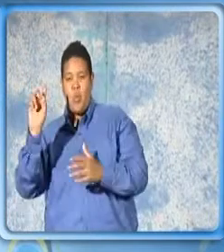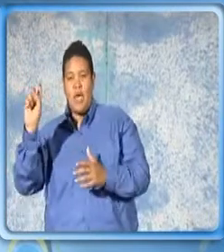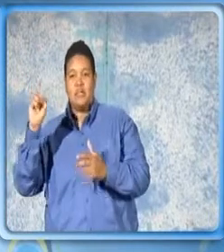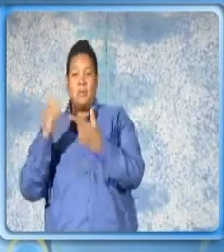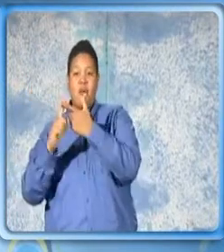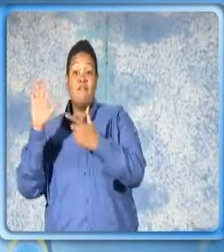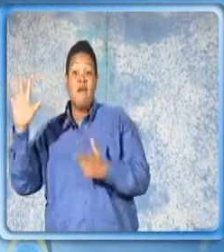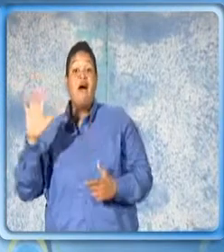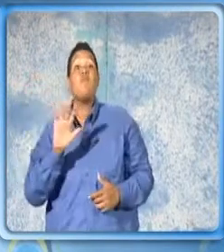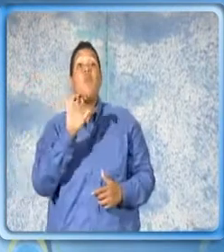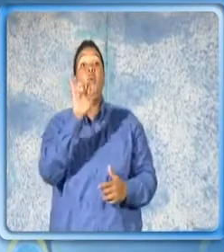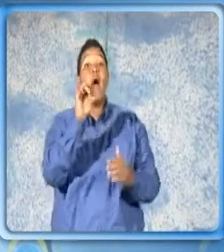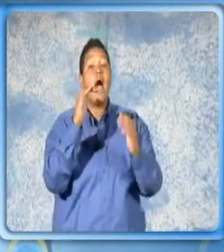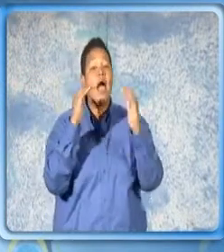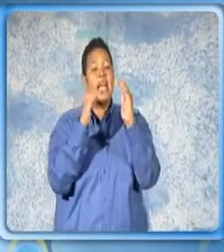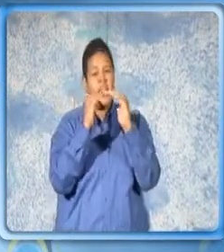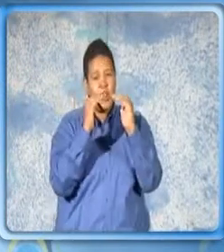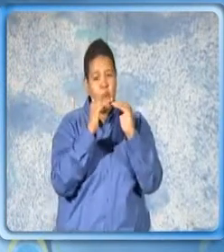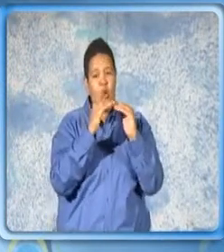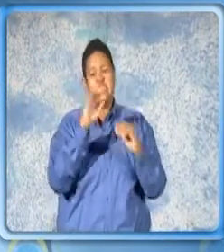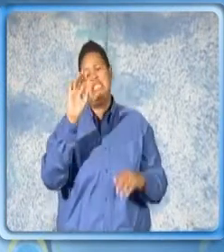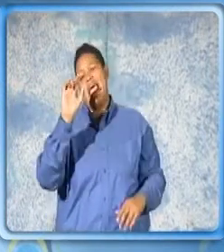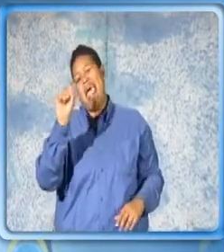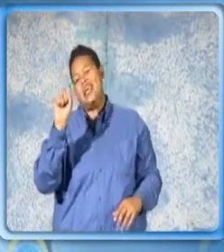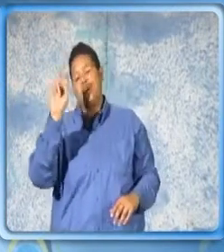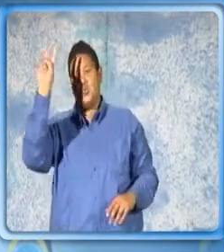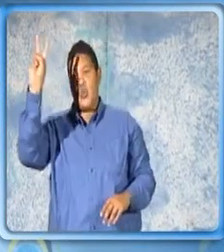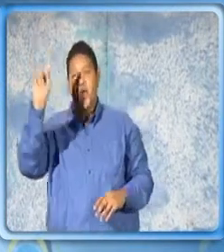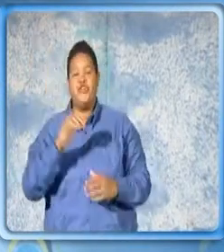7, or simply y equals x squared.